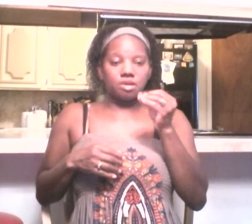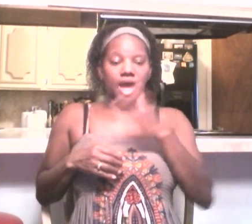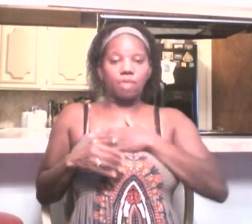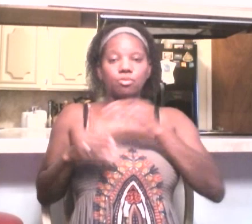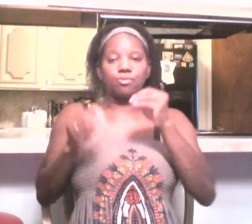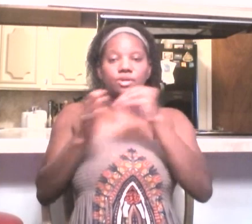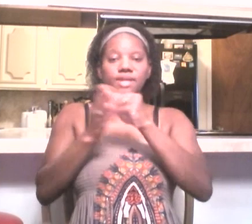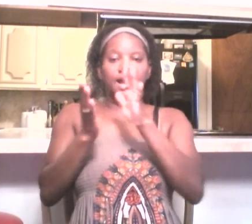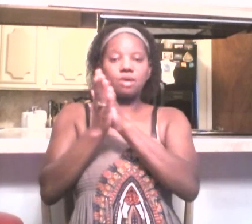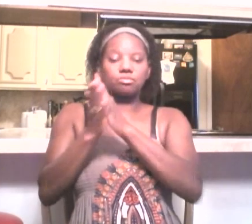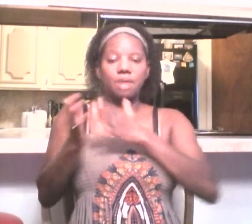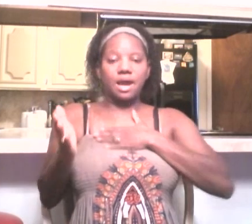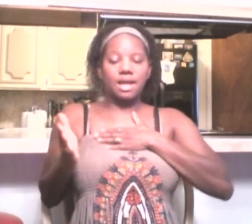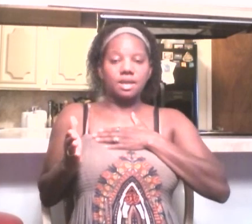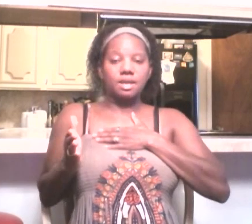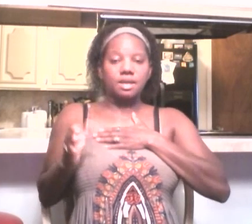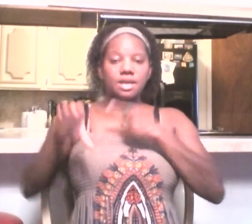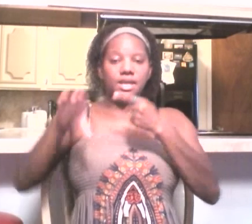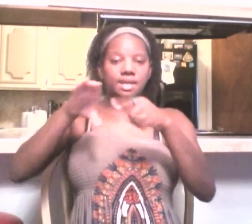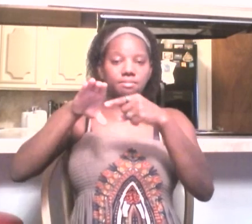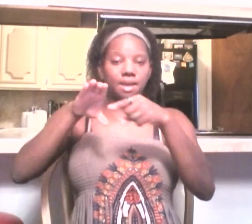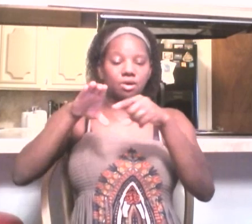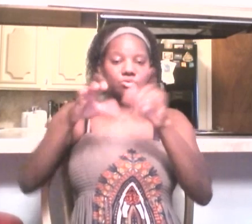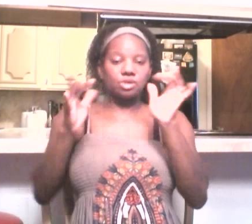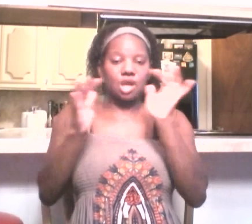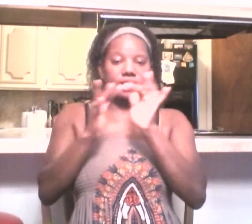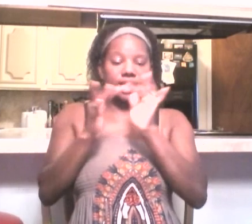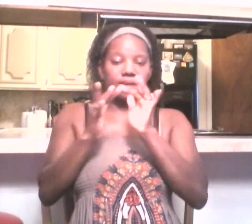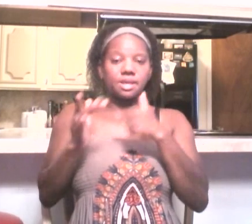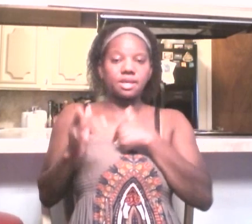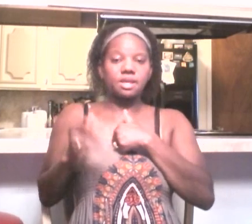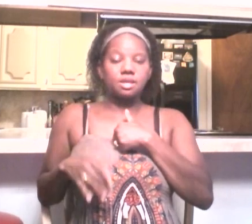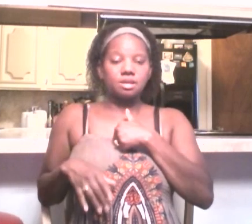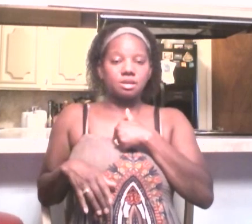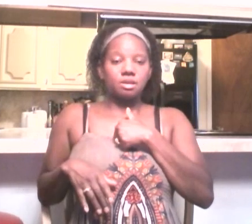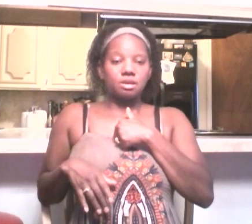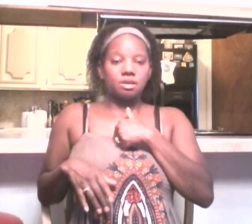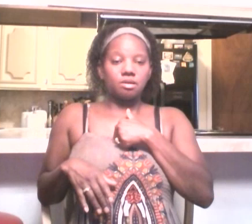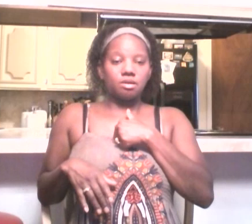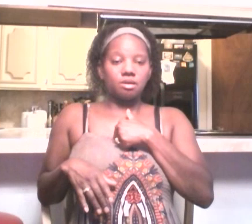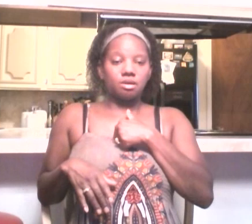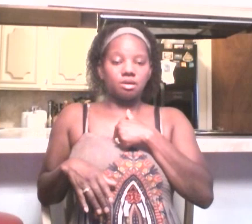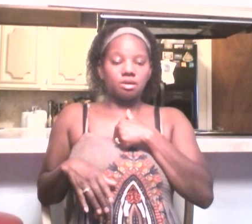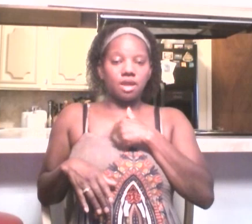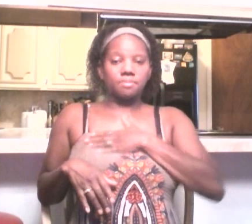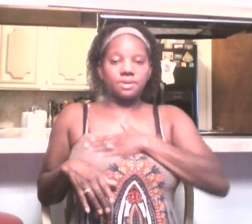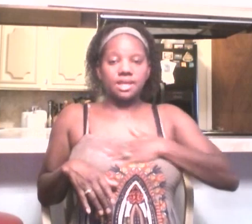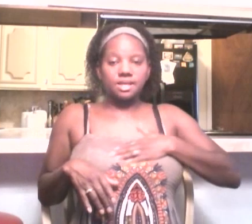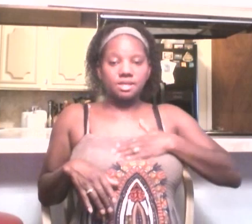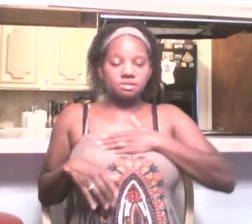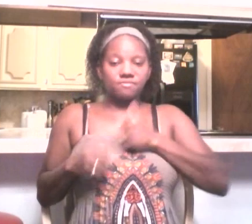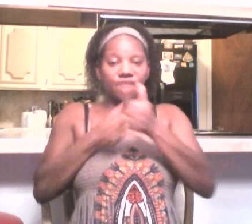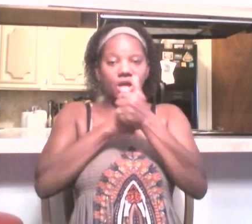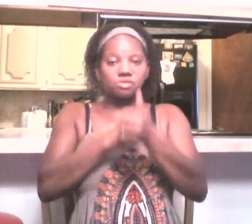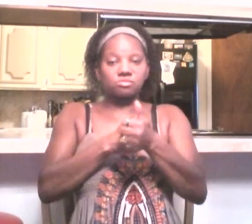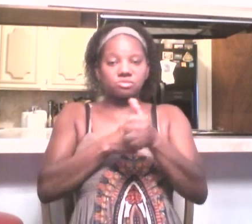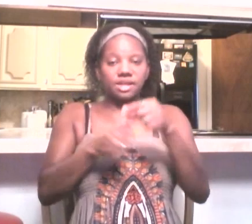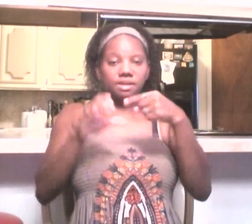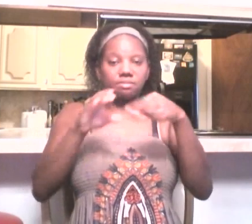I will put down my email to contact me, and please follow the